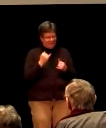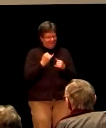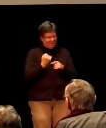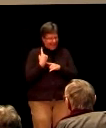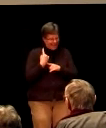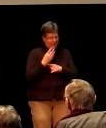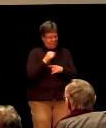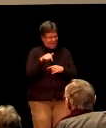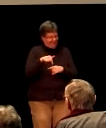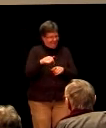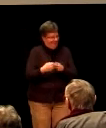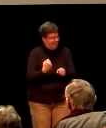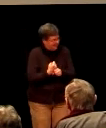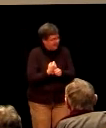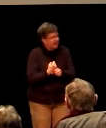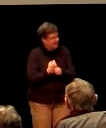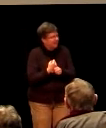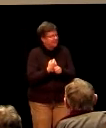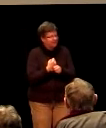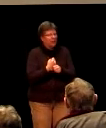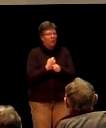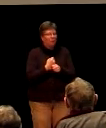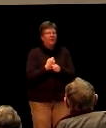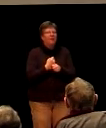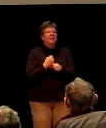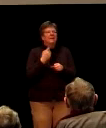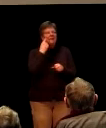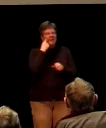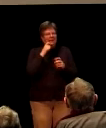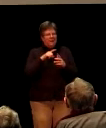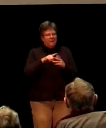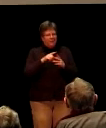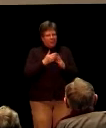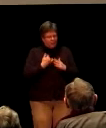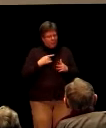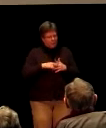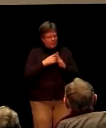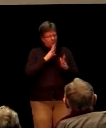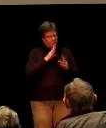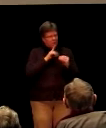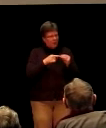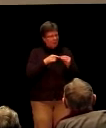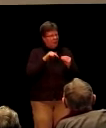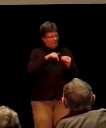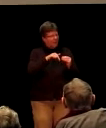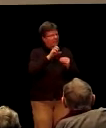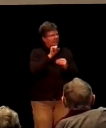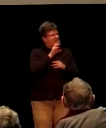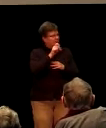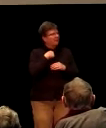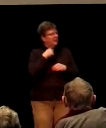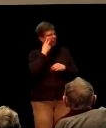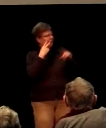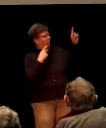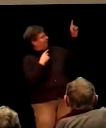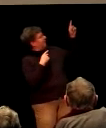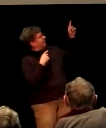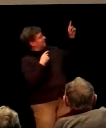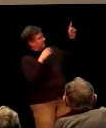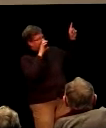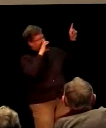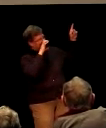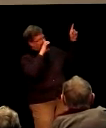last year and this upcoming year. And just before we started talking about this series, I saw this cartoon